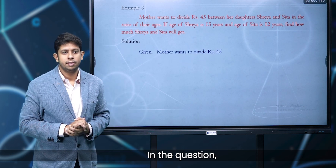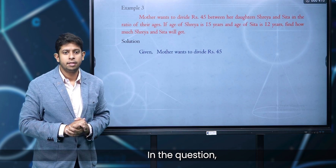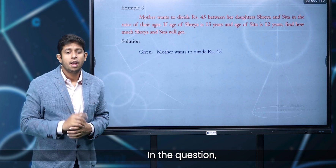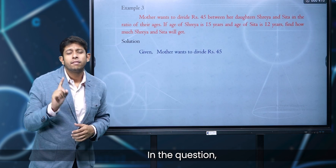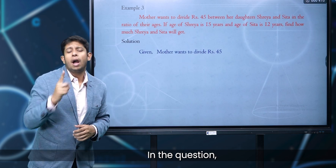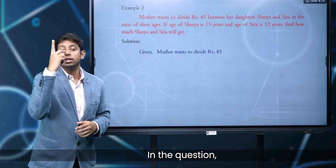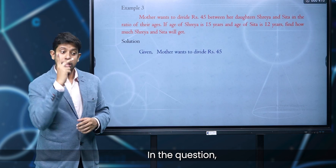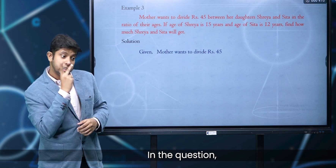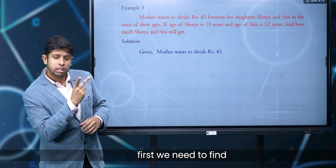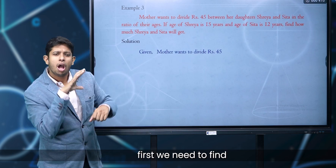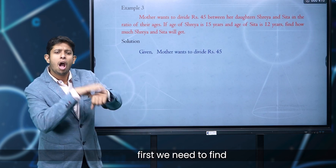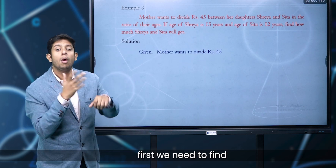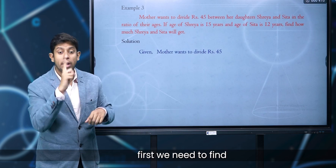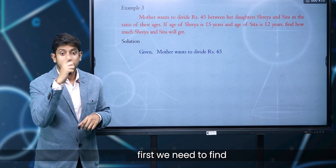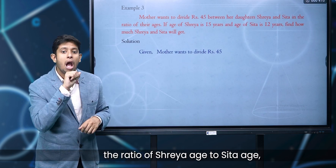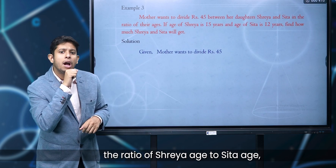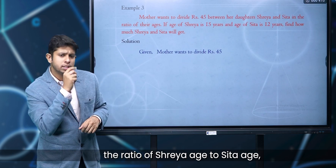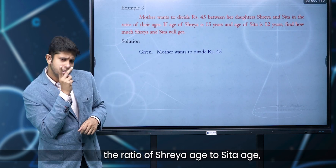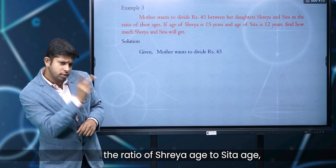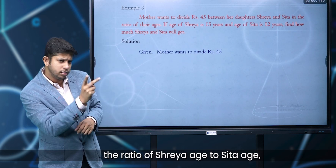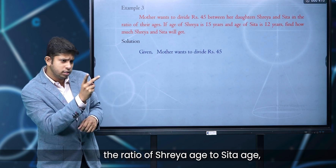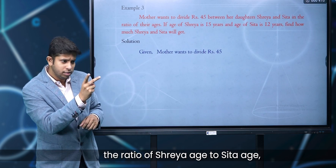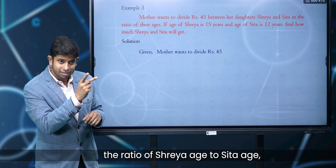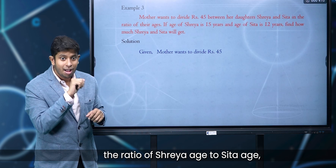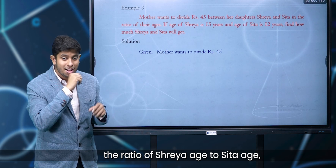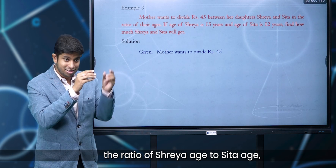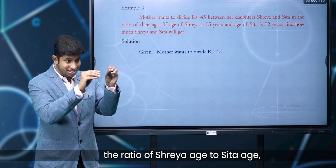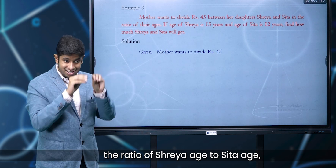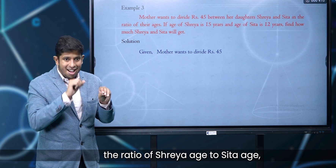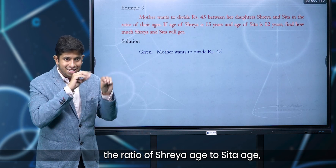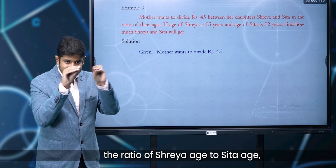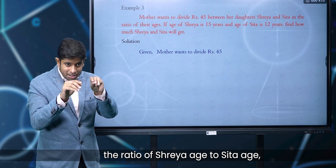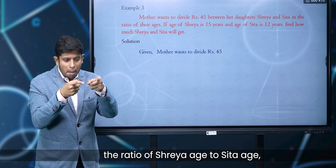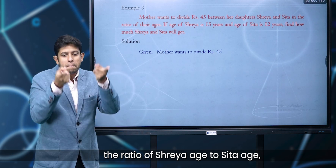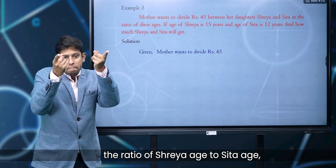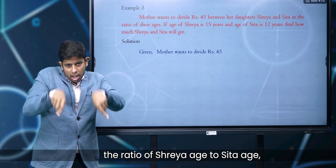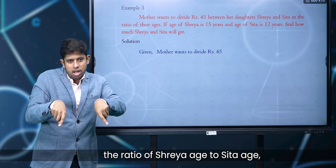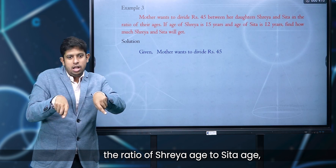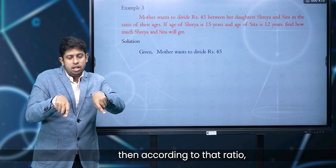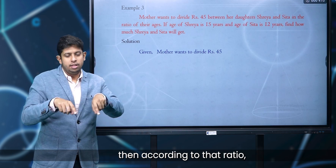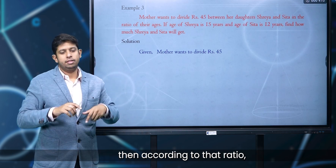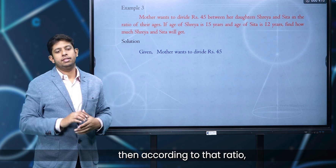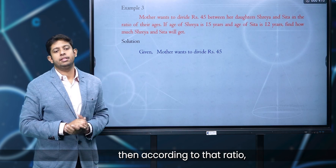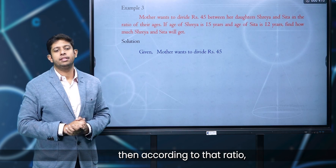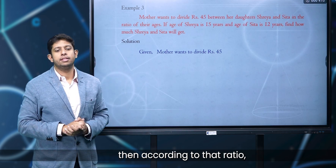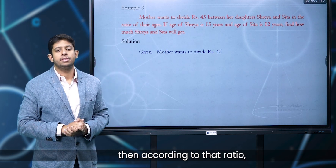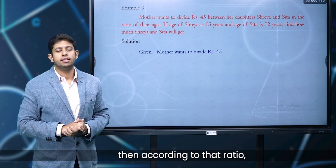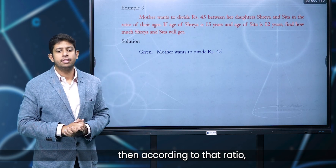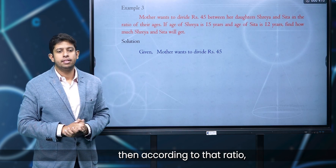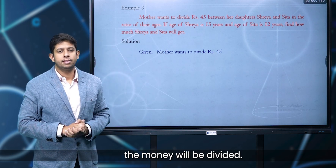In the question, first we need to find the ratio of Shreya's age to Sita's age. Then according to that ratio, the